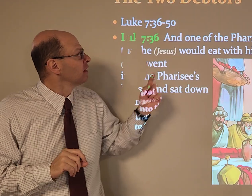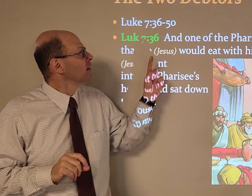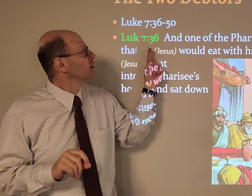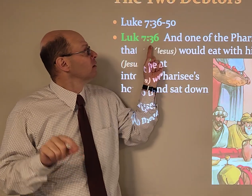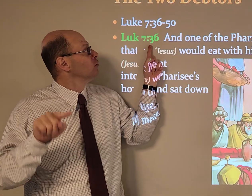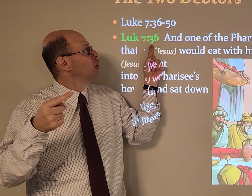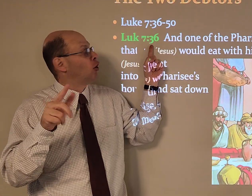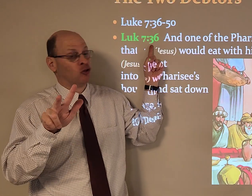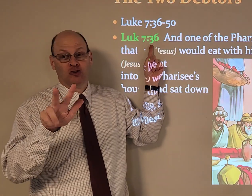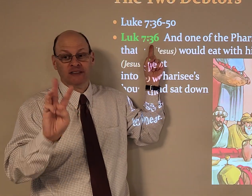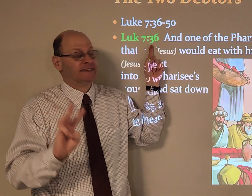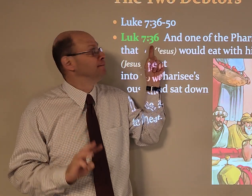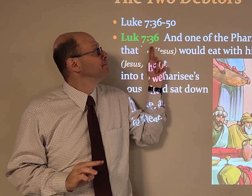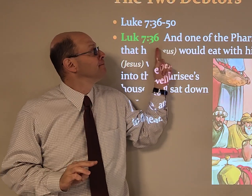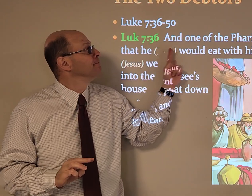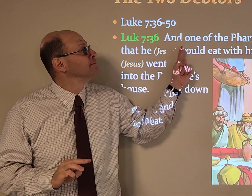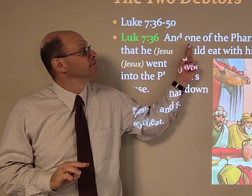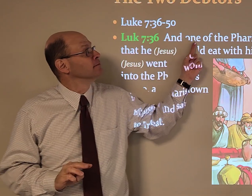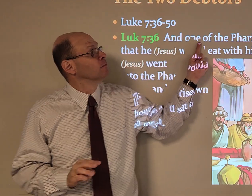from verses 36 through 50.